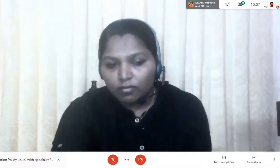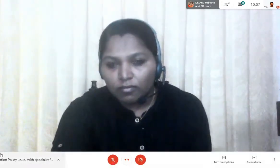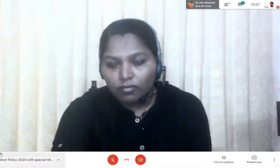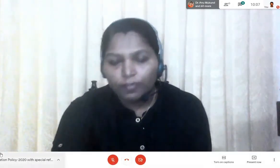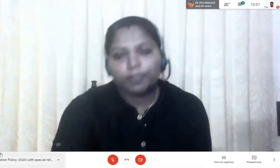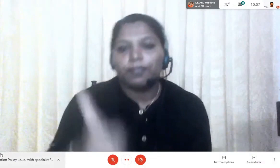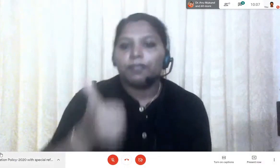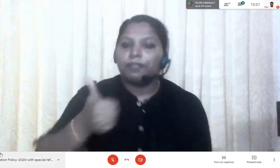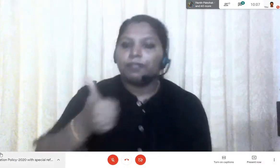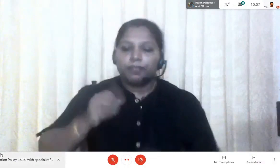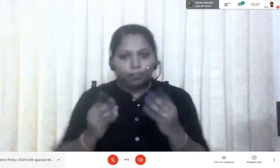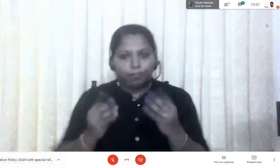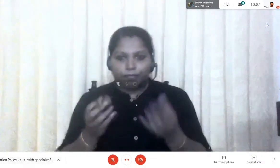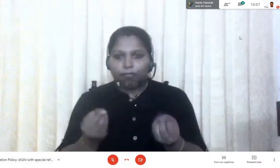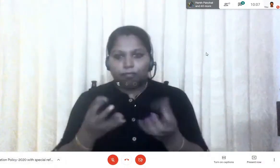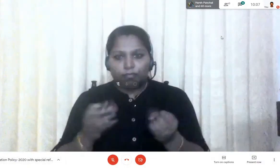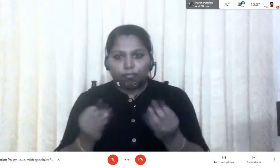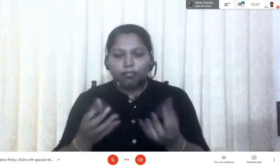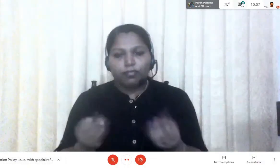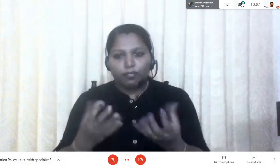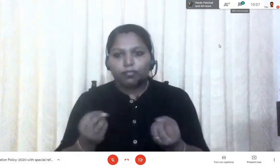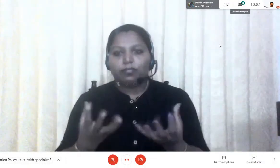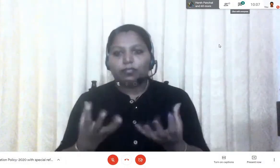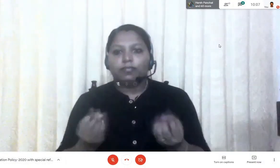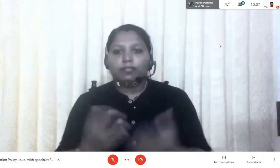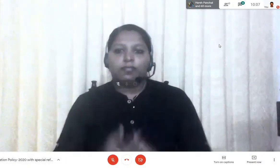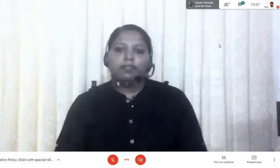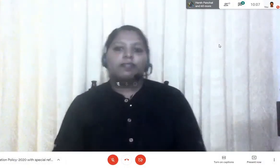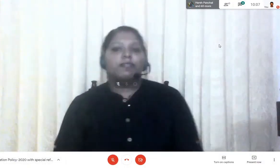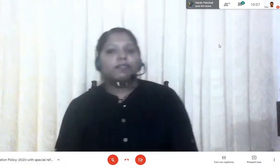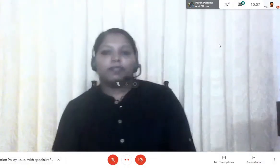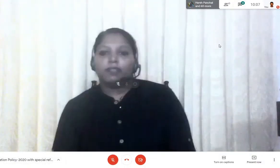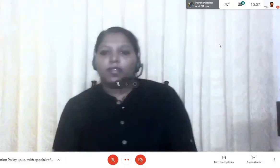Please mute the mic of Ruji Singh. Okay.